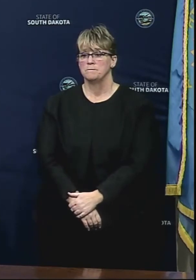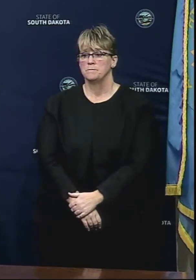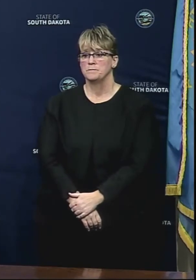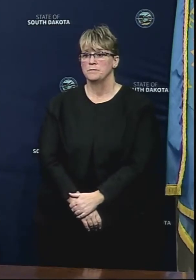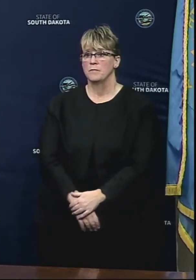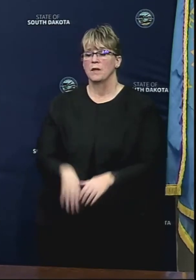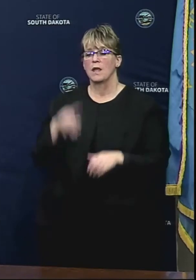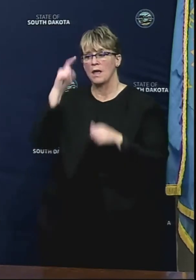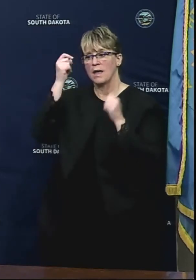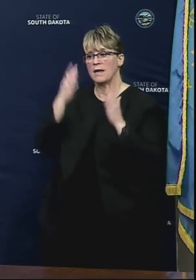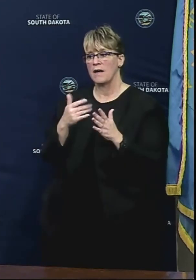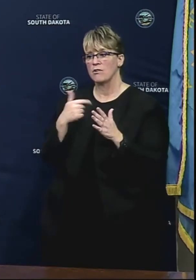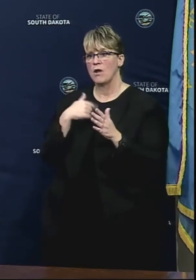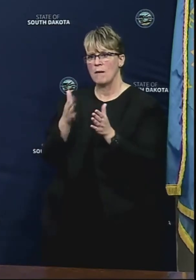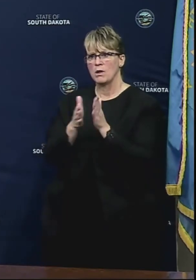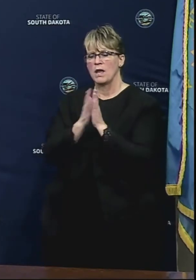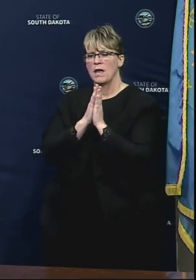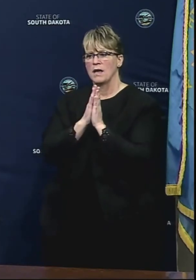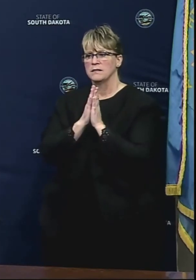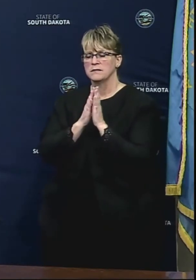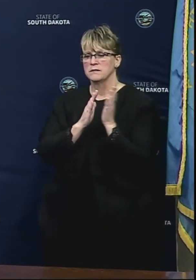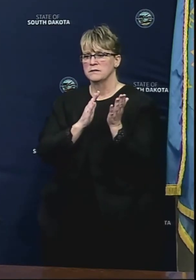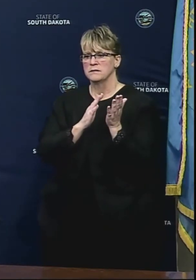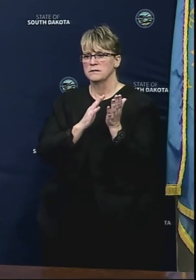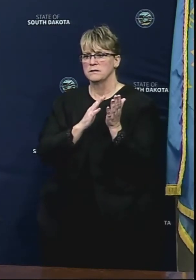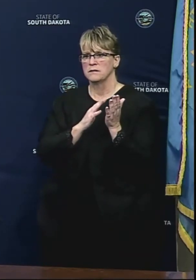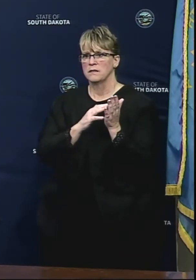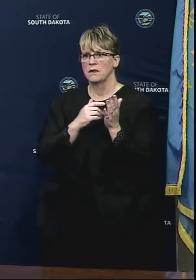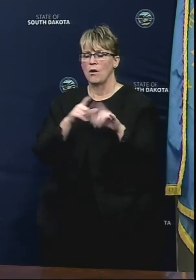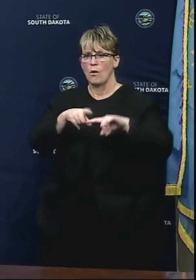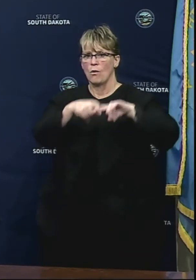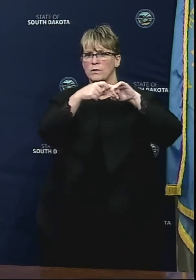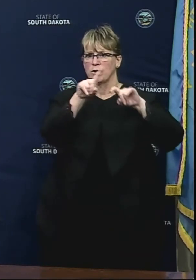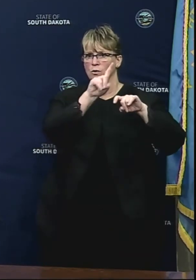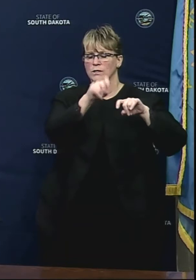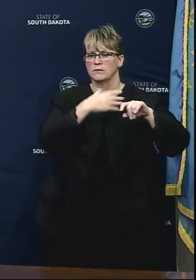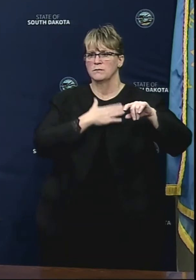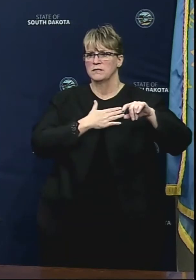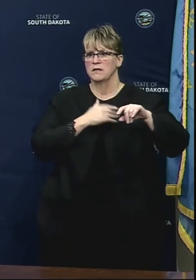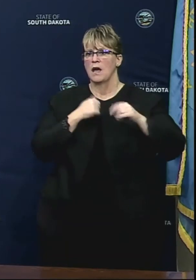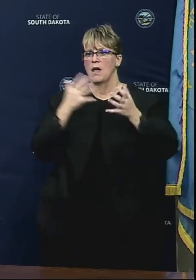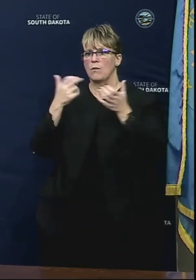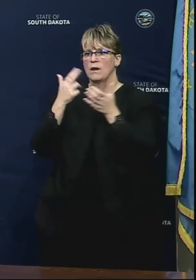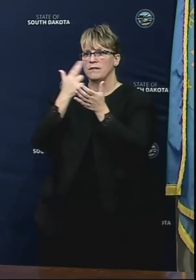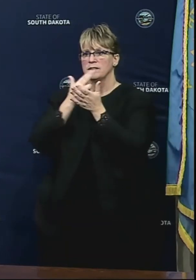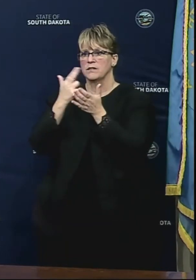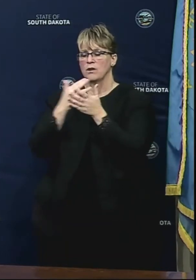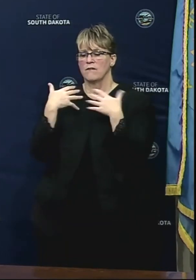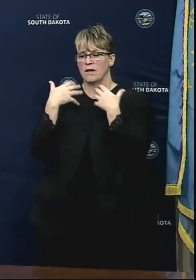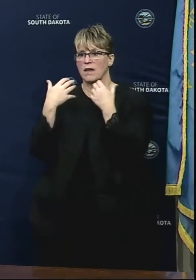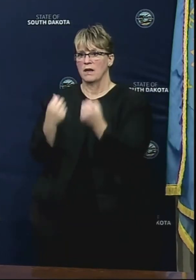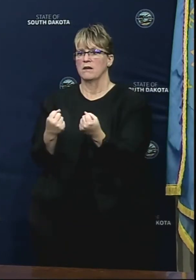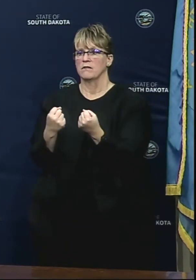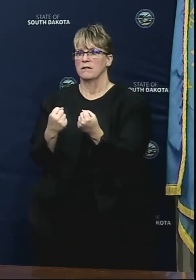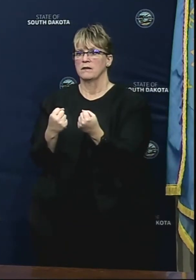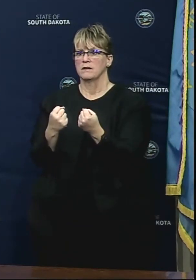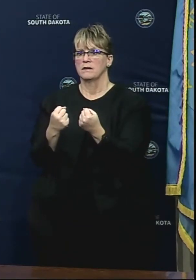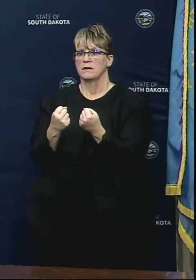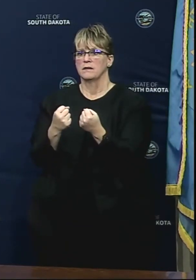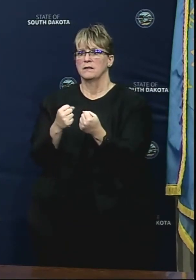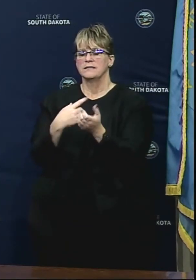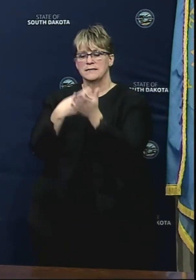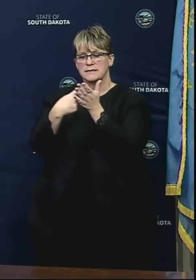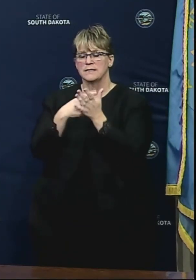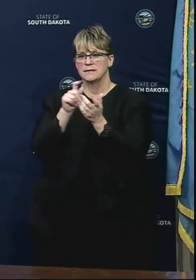And I'm gonna ask. I'm going to hold on a question quick because I want the Secretary of Health to speak